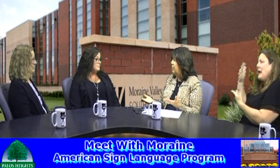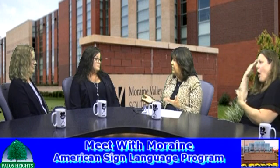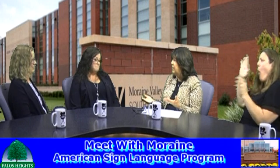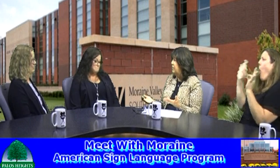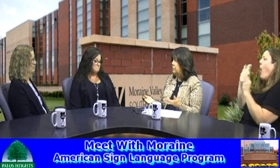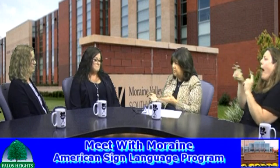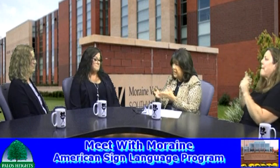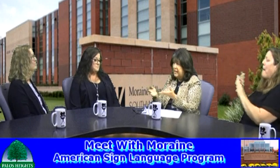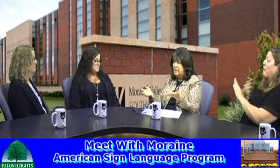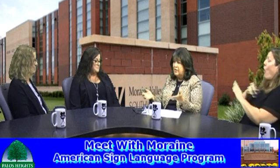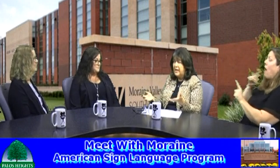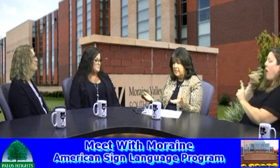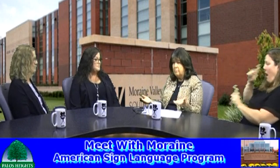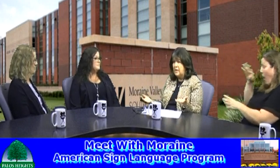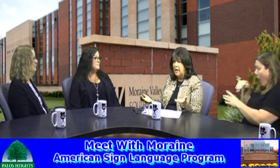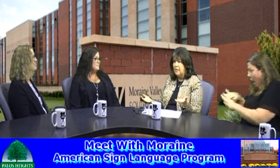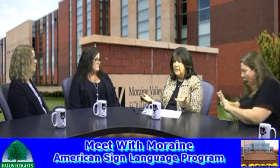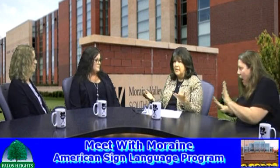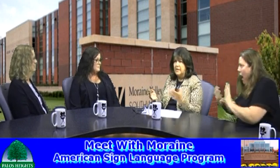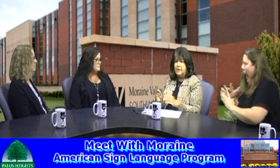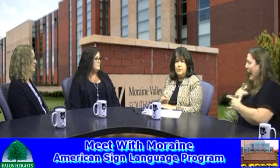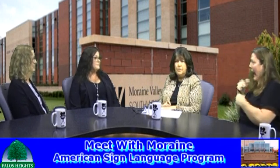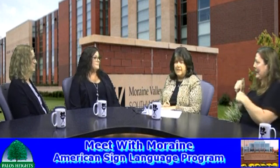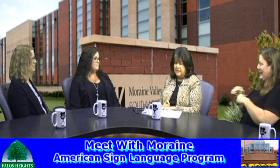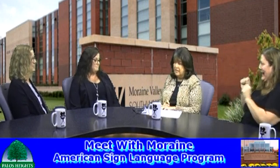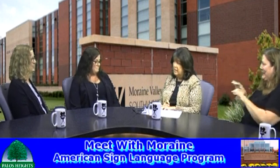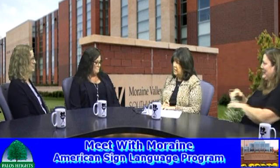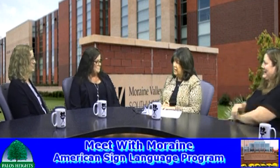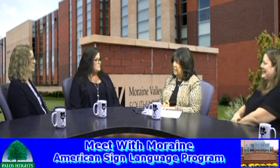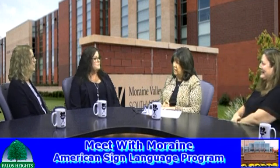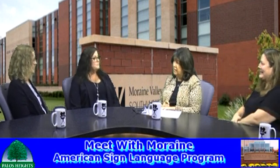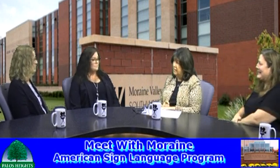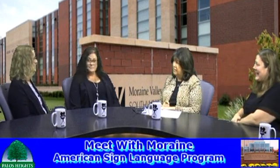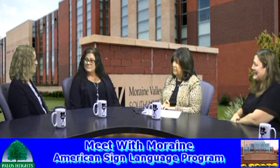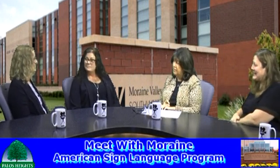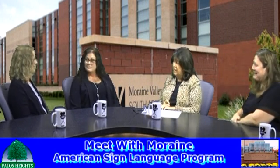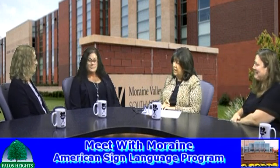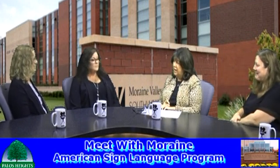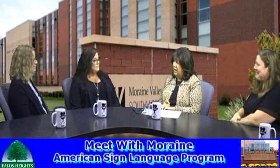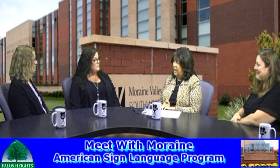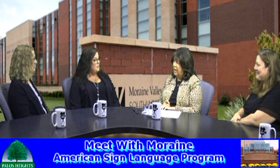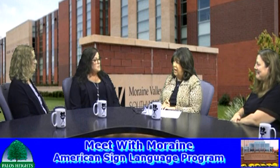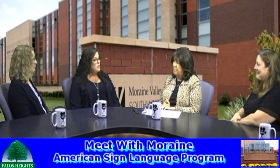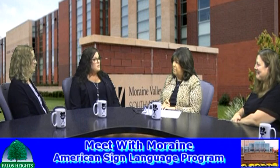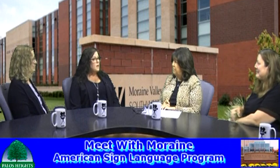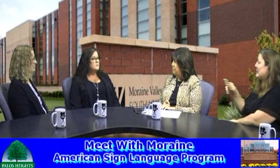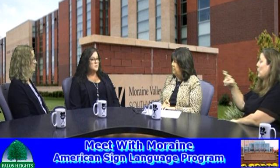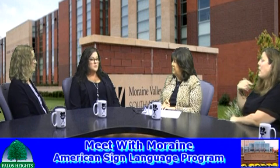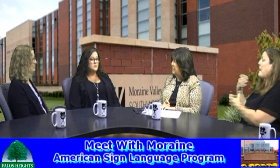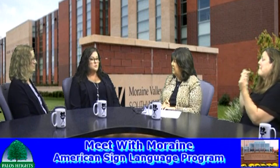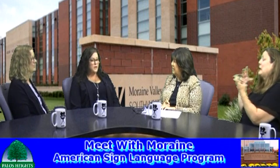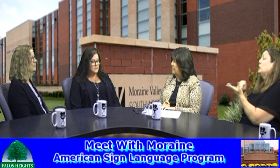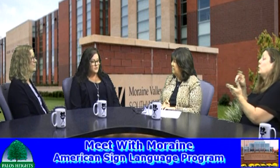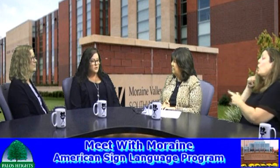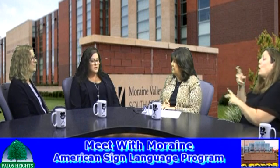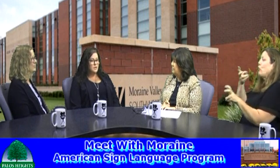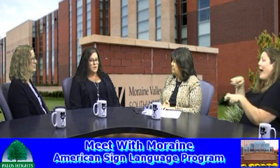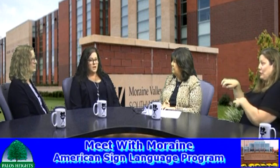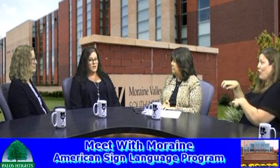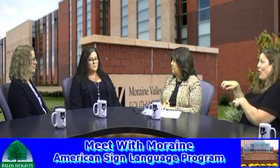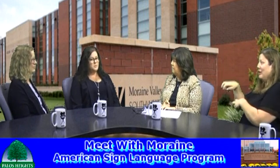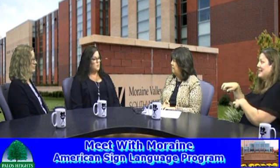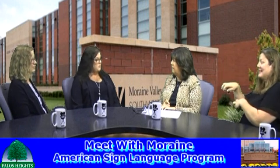anything about it, and then you're in it, and you're like, I like this, I can do this. Yeah. Yes. Mm-hmm. Yeah, we do have a lot of students who